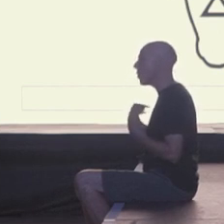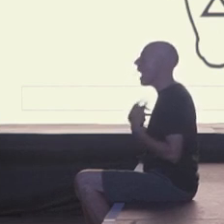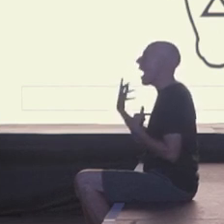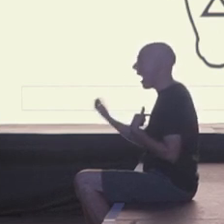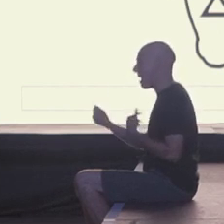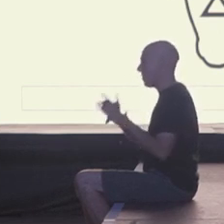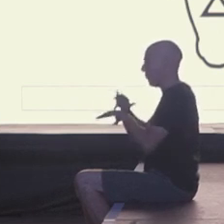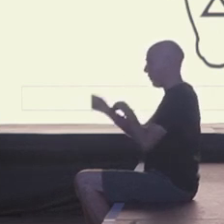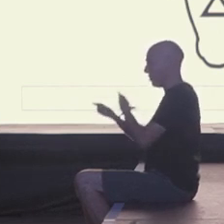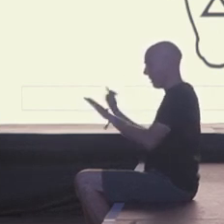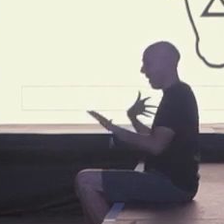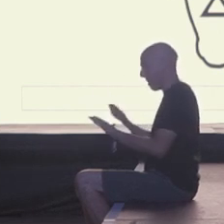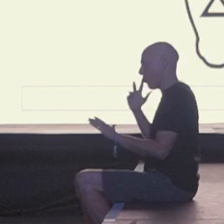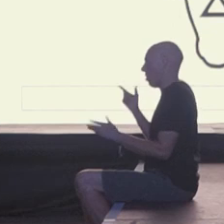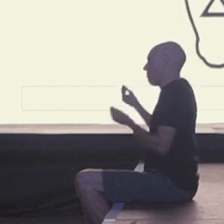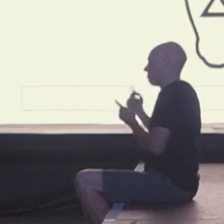on.